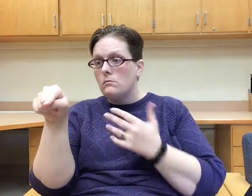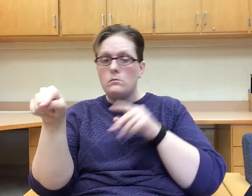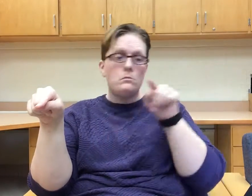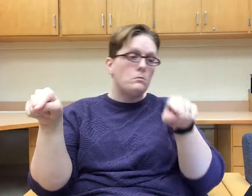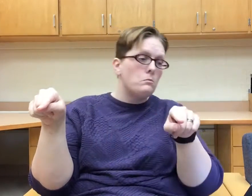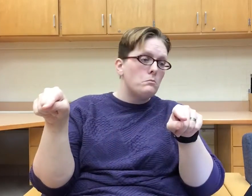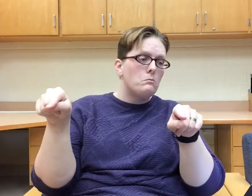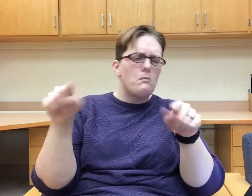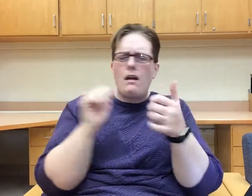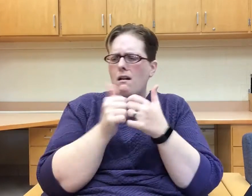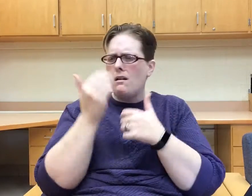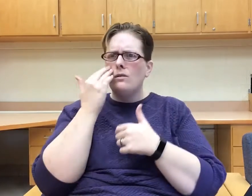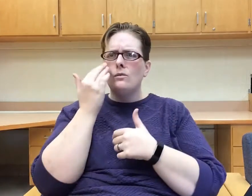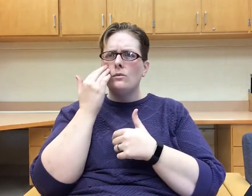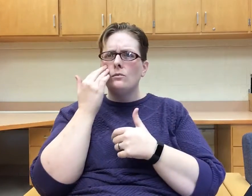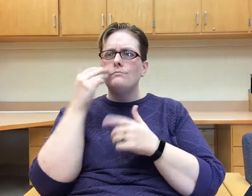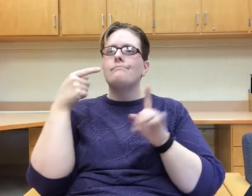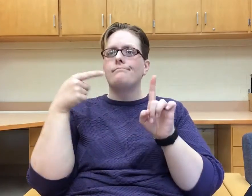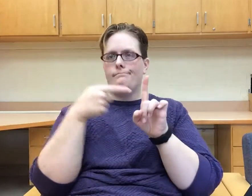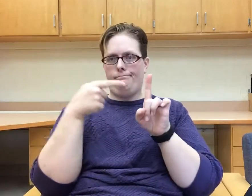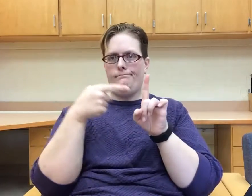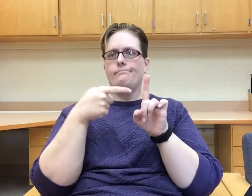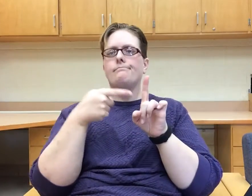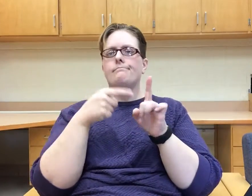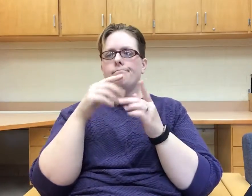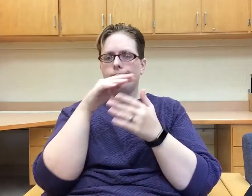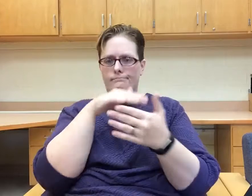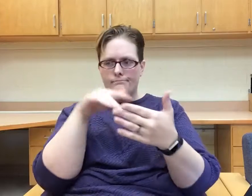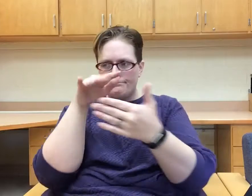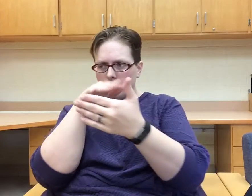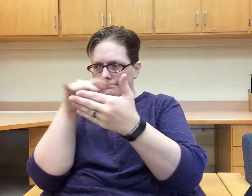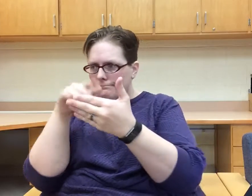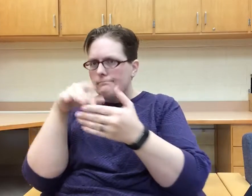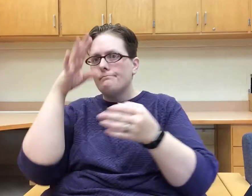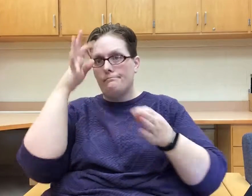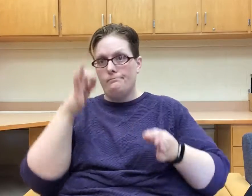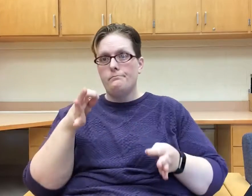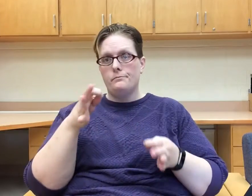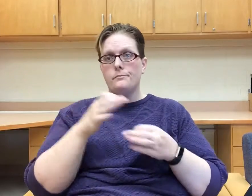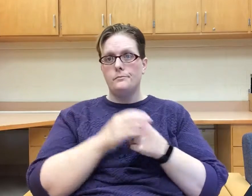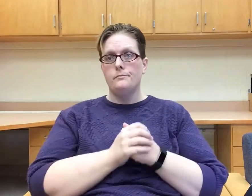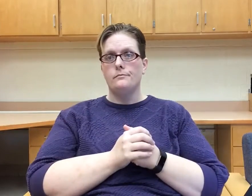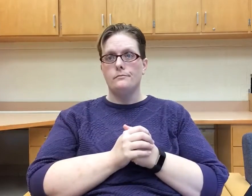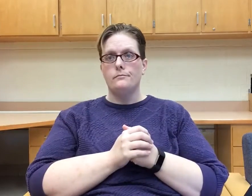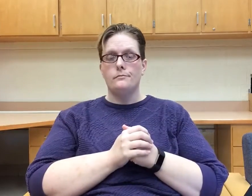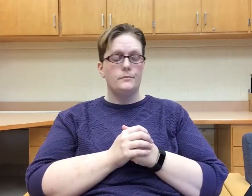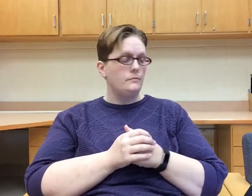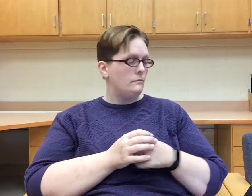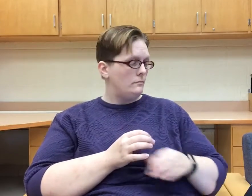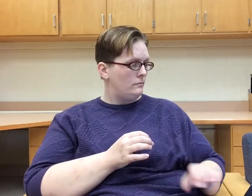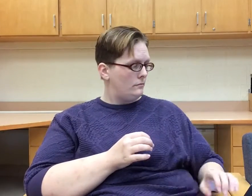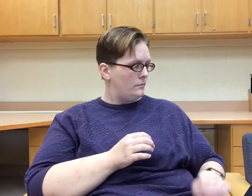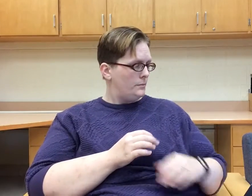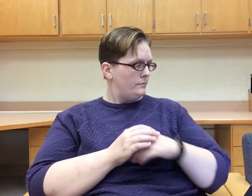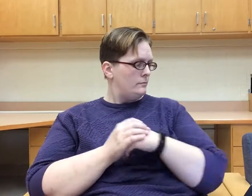idea to go over there or over there? How do you know? He's the one that would look her over and decide on the proper course.